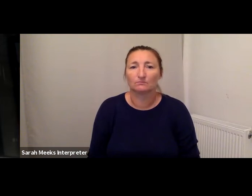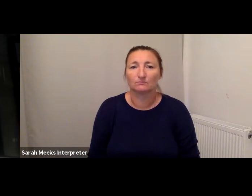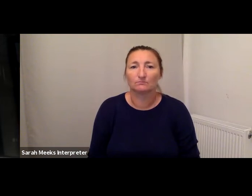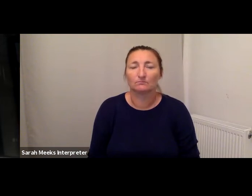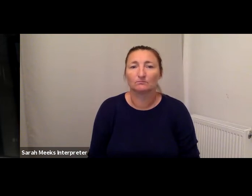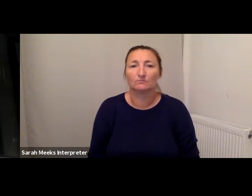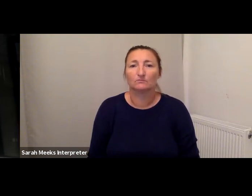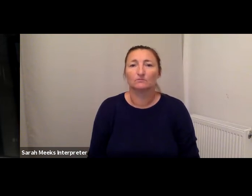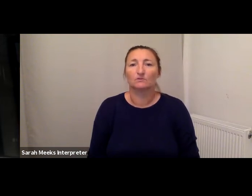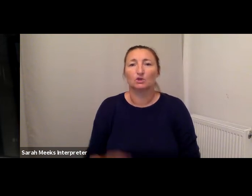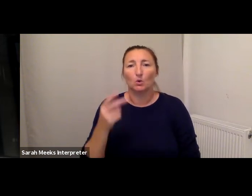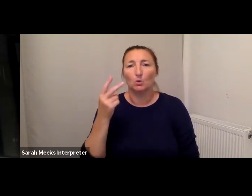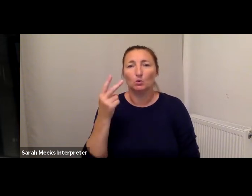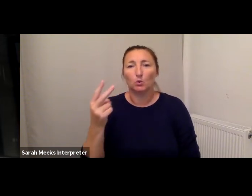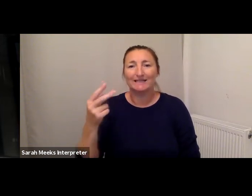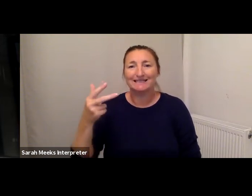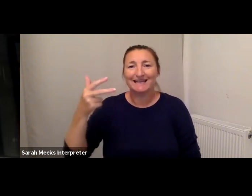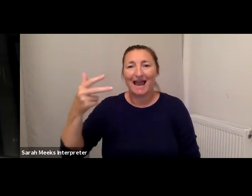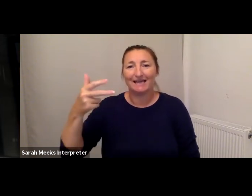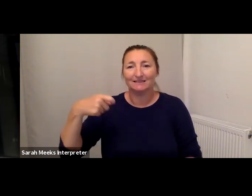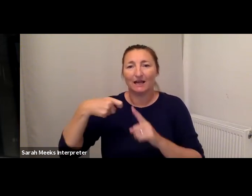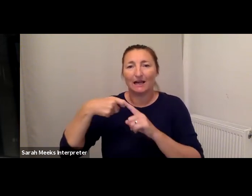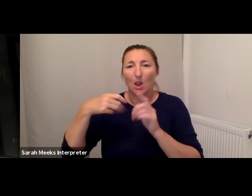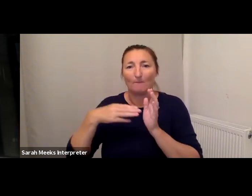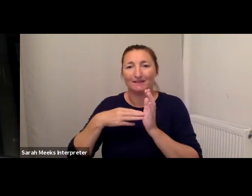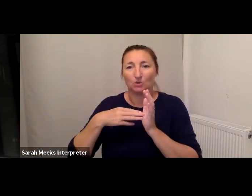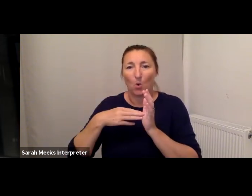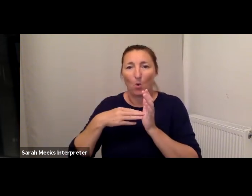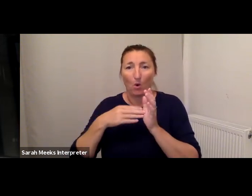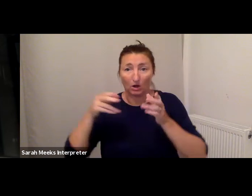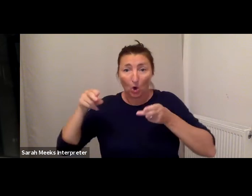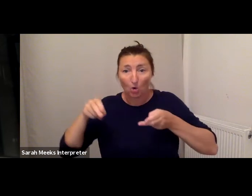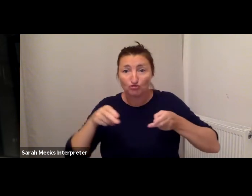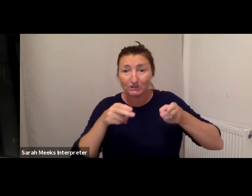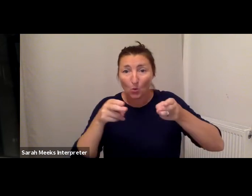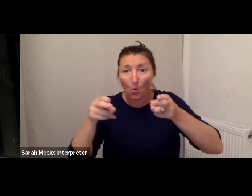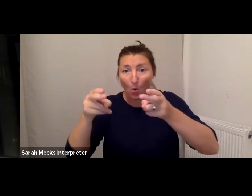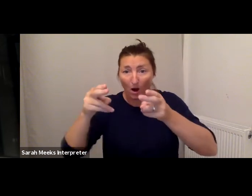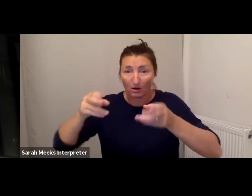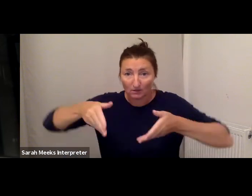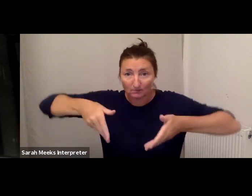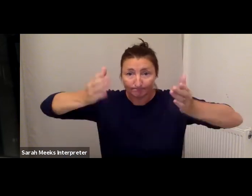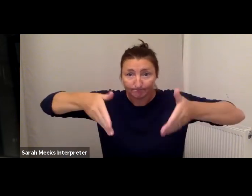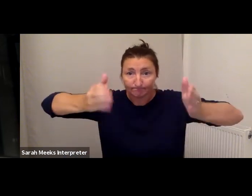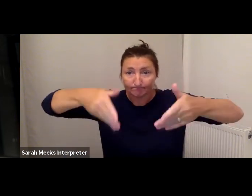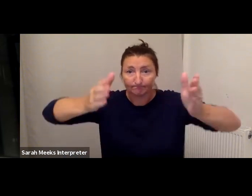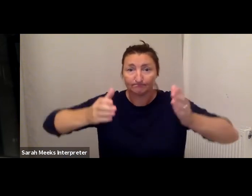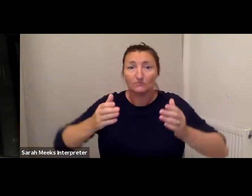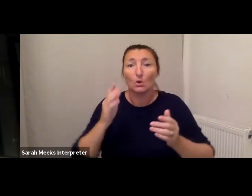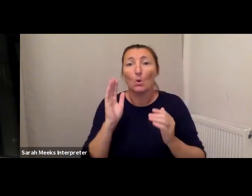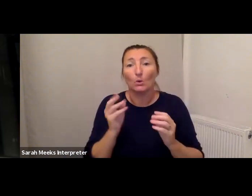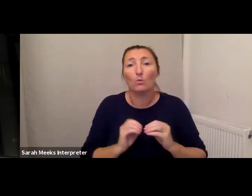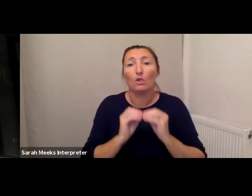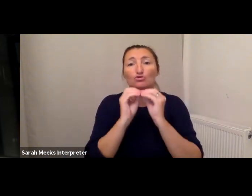Along our 28-kilometer corridor, we are putting in world-class pedestrian and